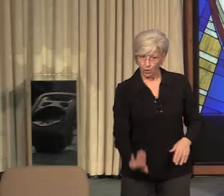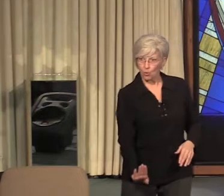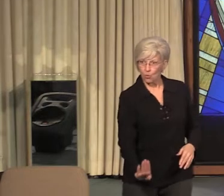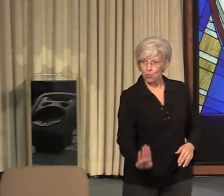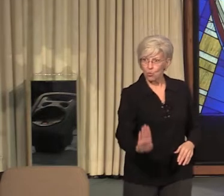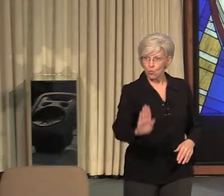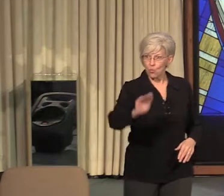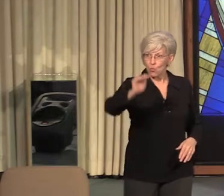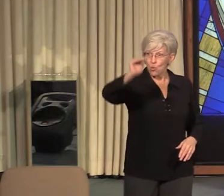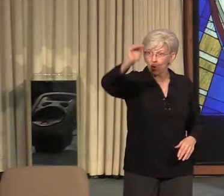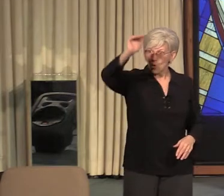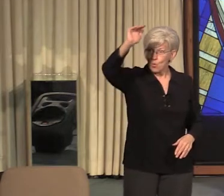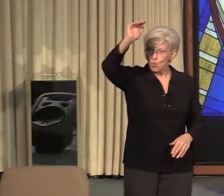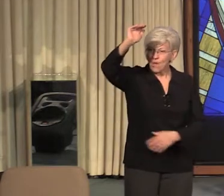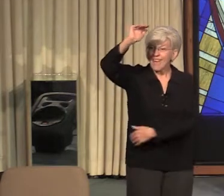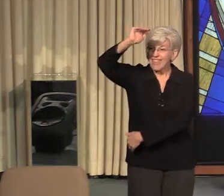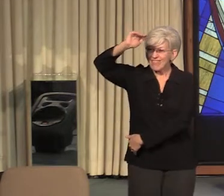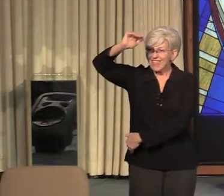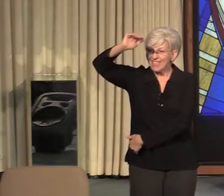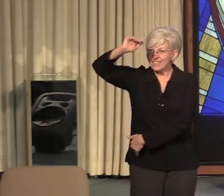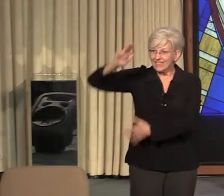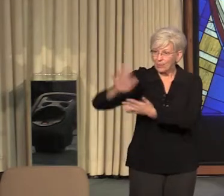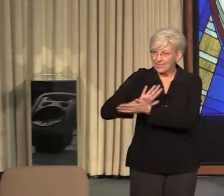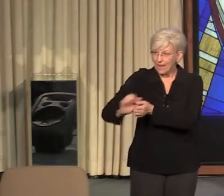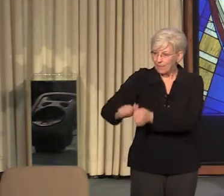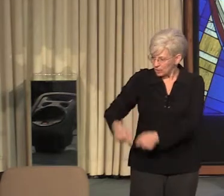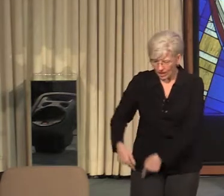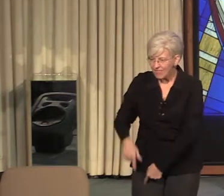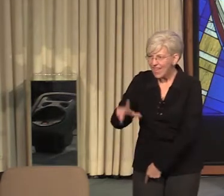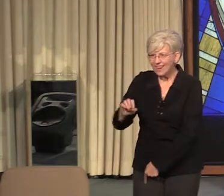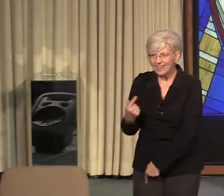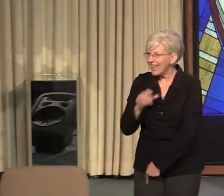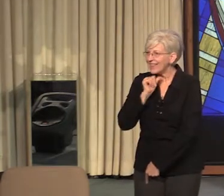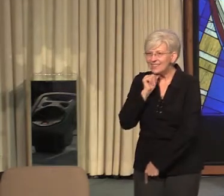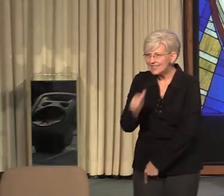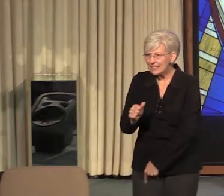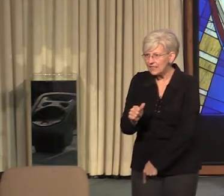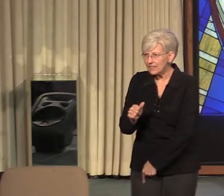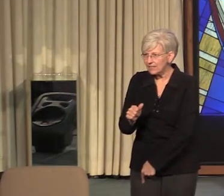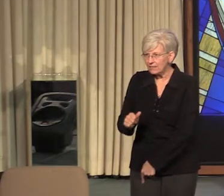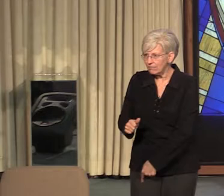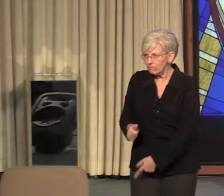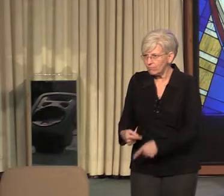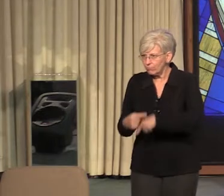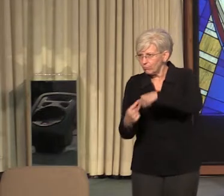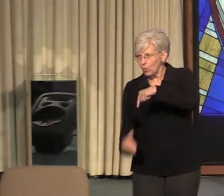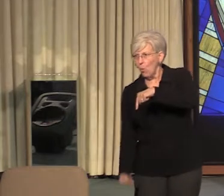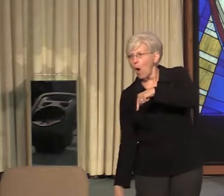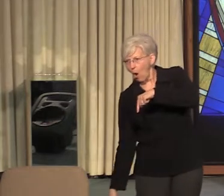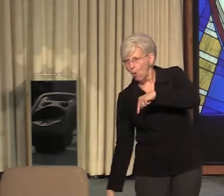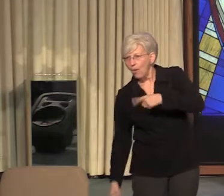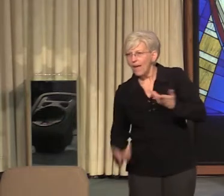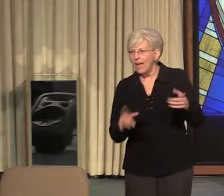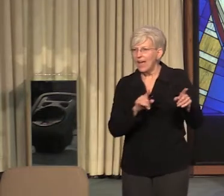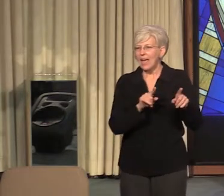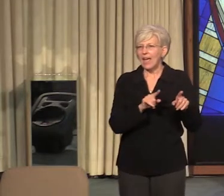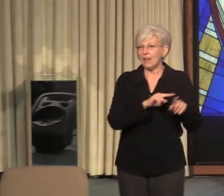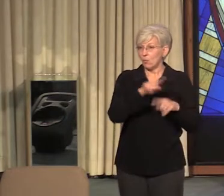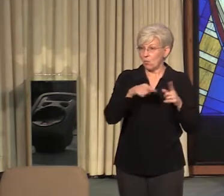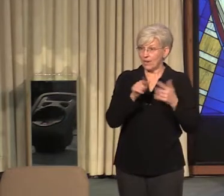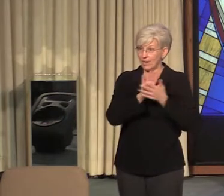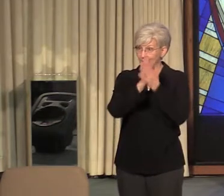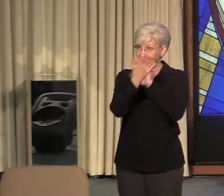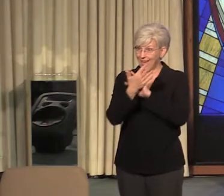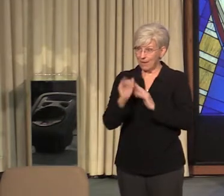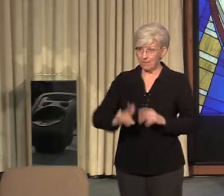boy, the hip that was damaged, that leg did not grow. And by the time he became an adult, he